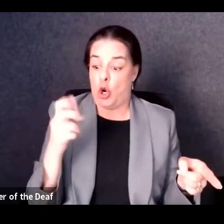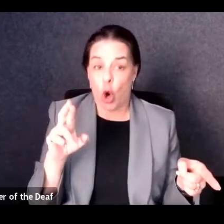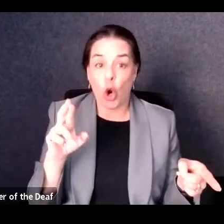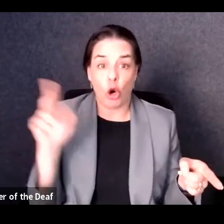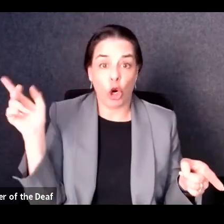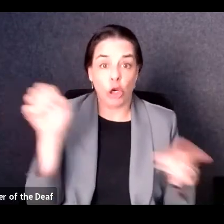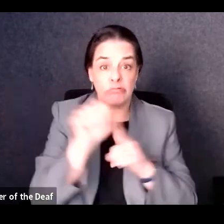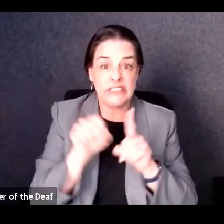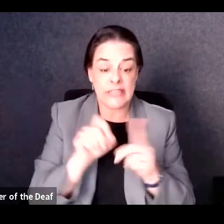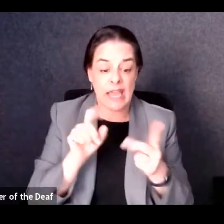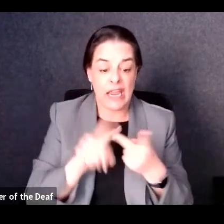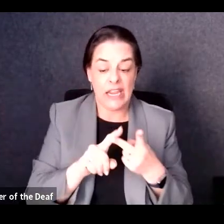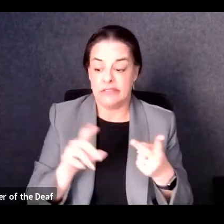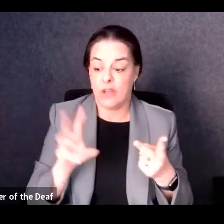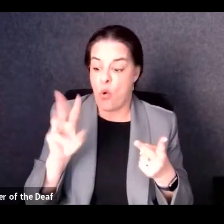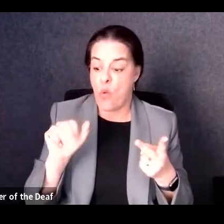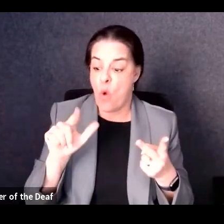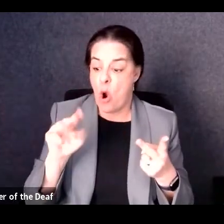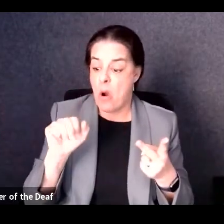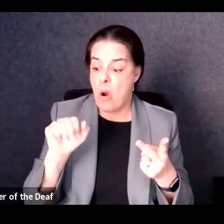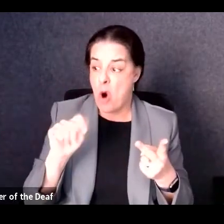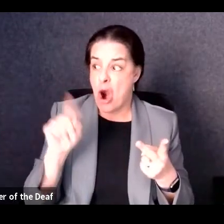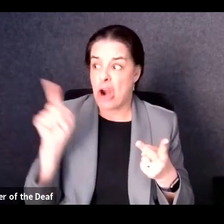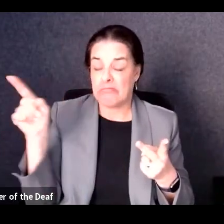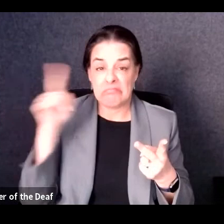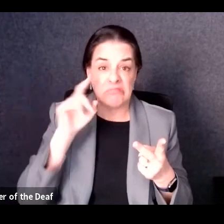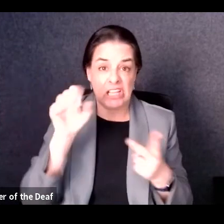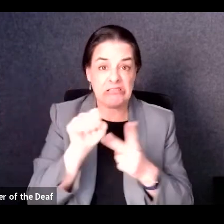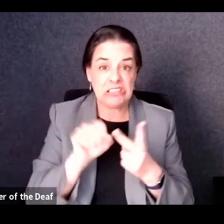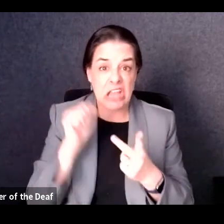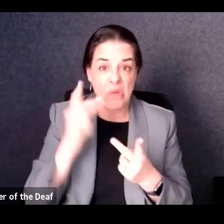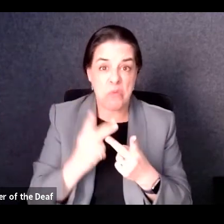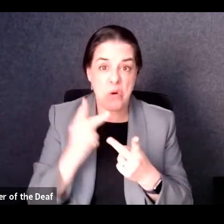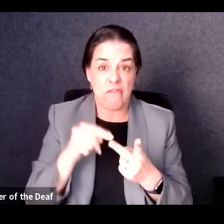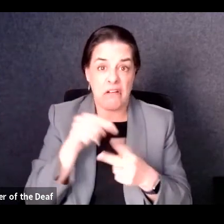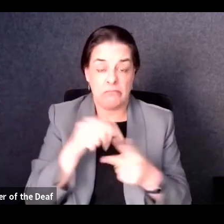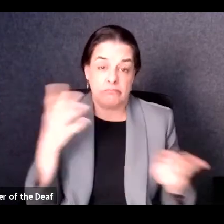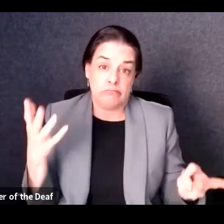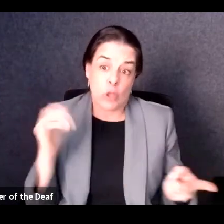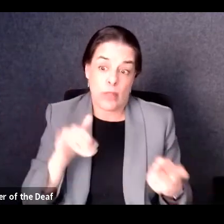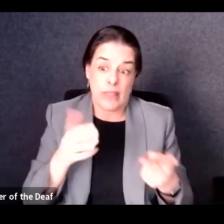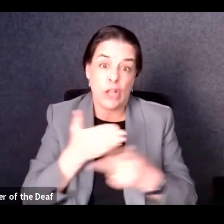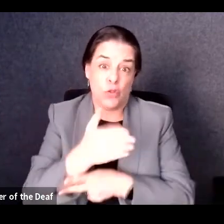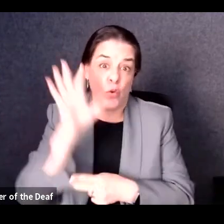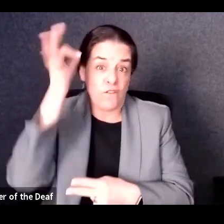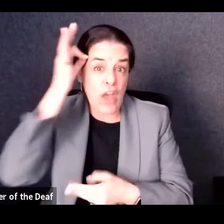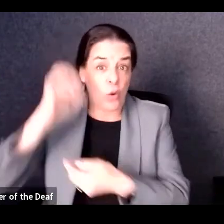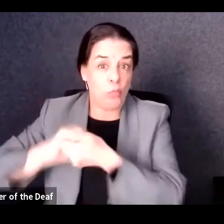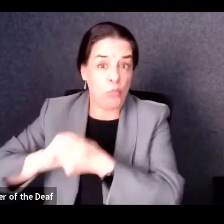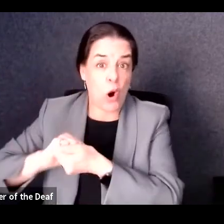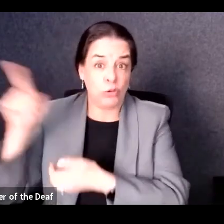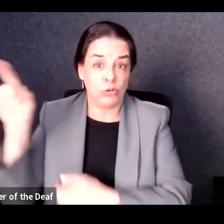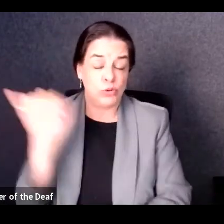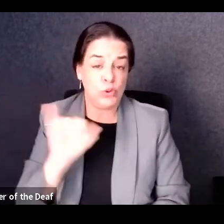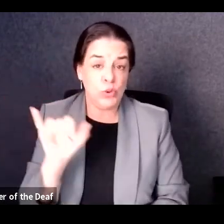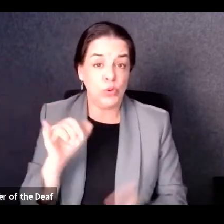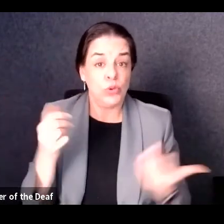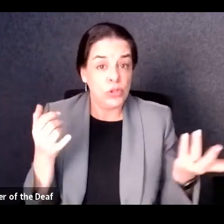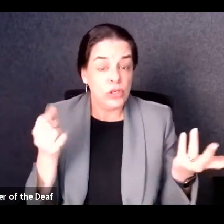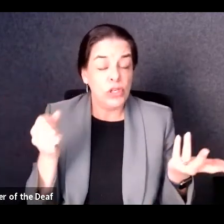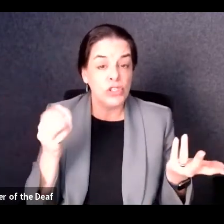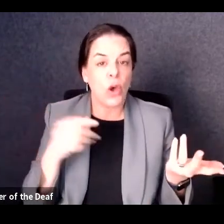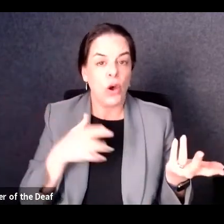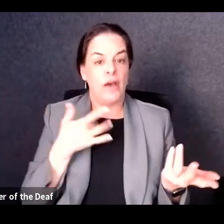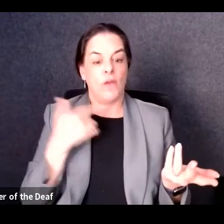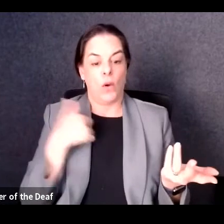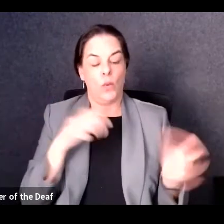been activated and they're vaccinating. So that's through the federal partnership as well. So I think we've done